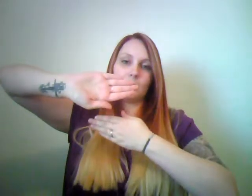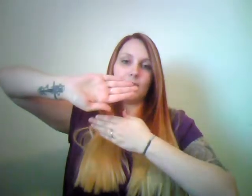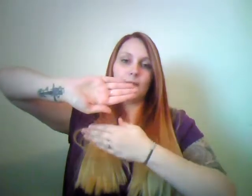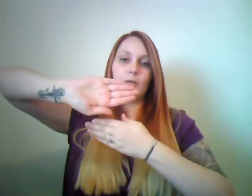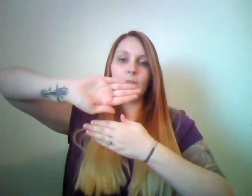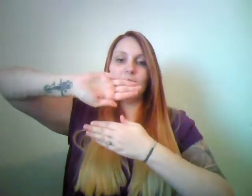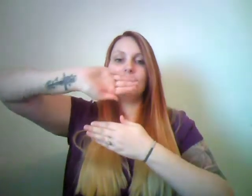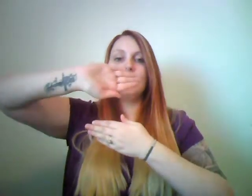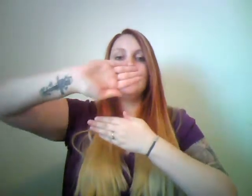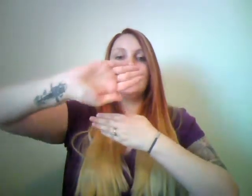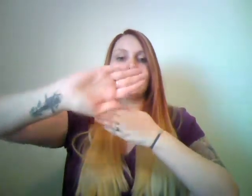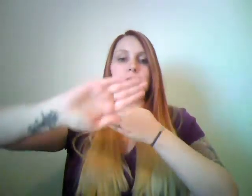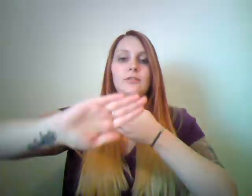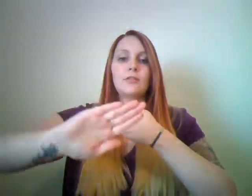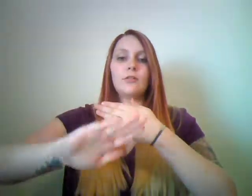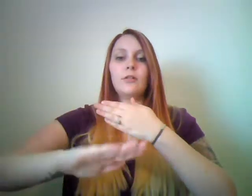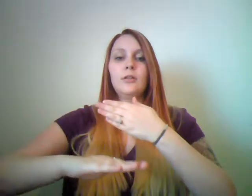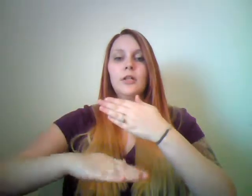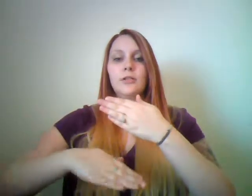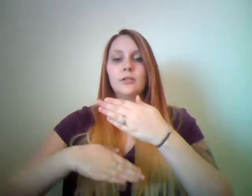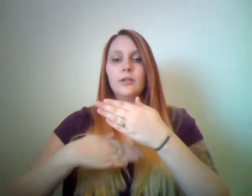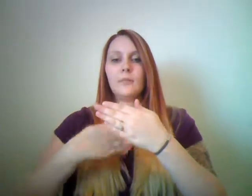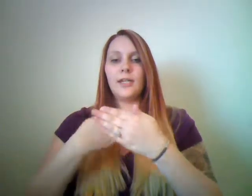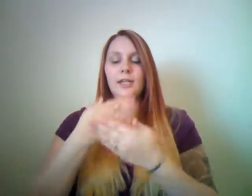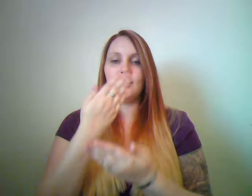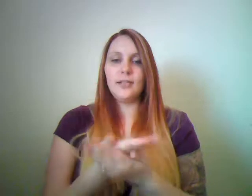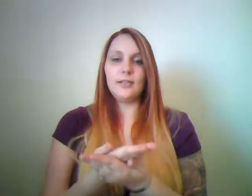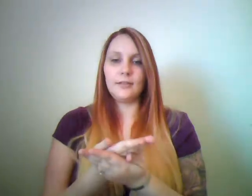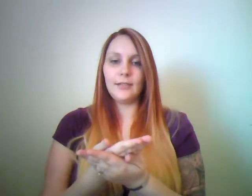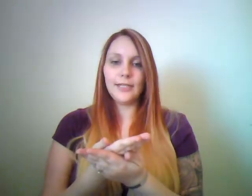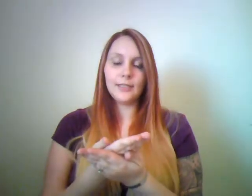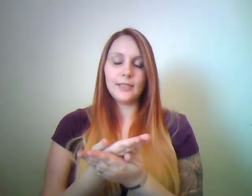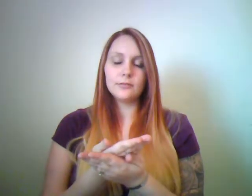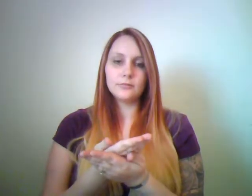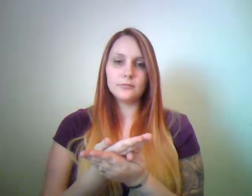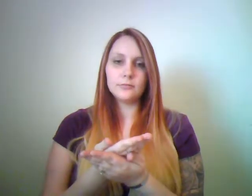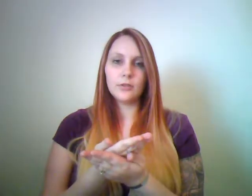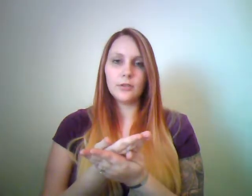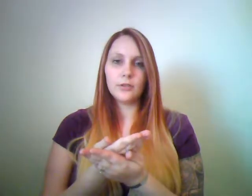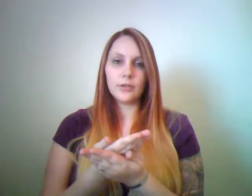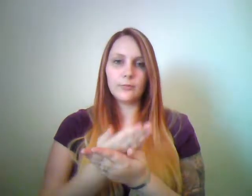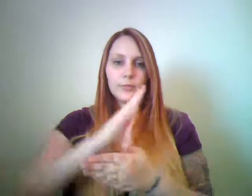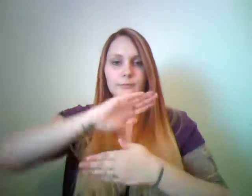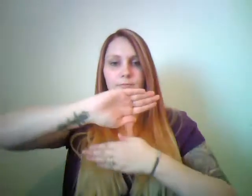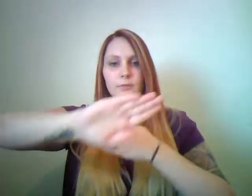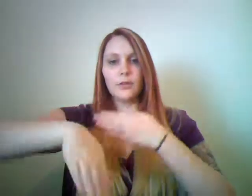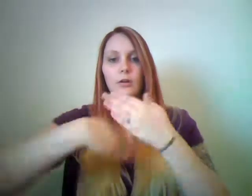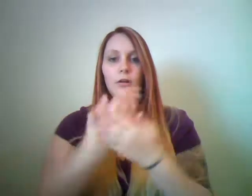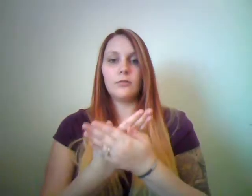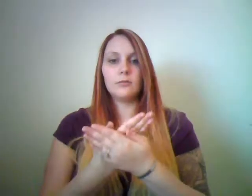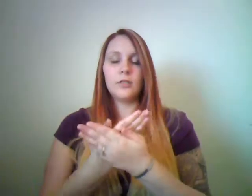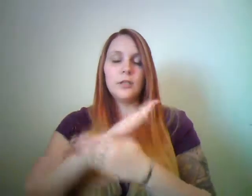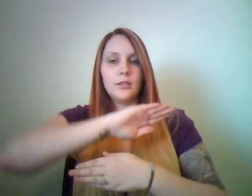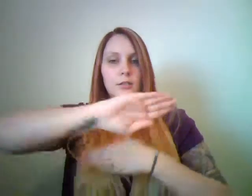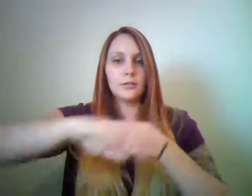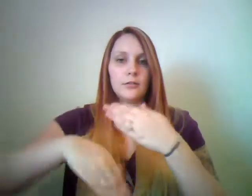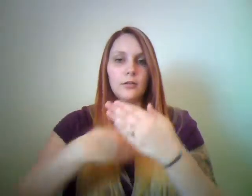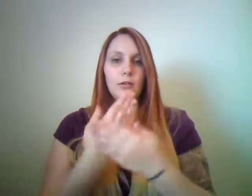hand palm in. You're going to circle your dominant hand in and land it on your other one. All.